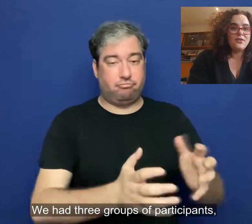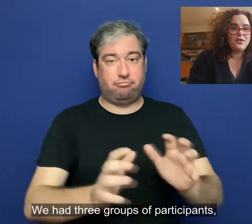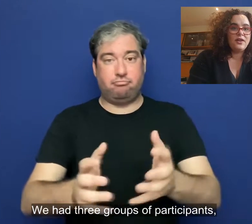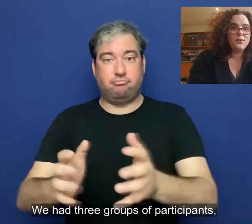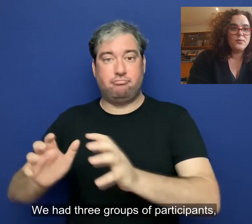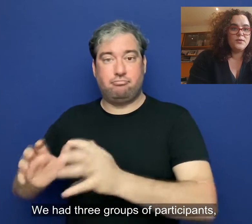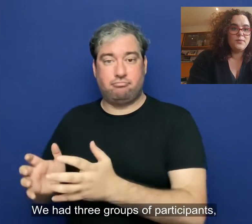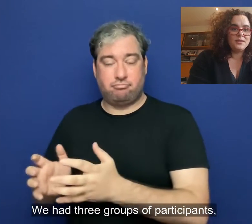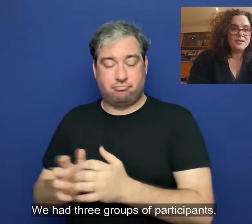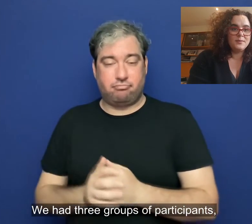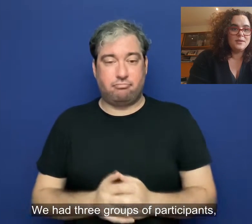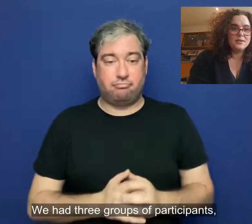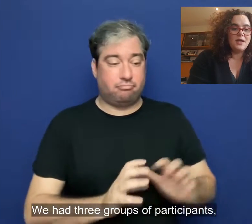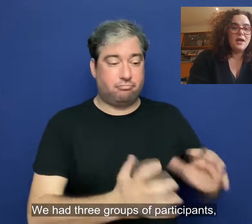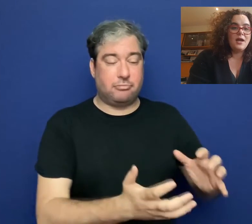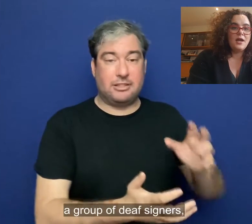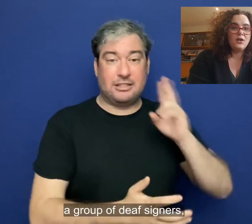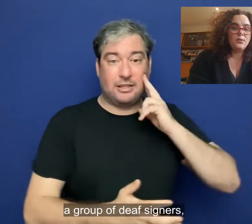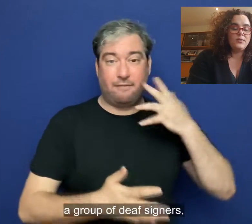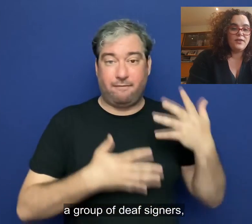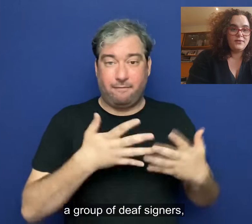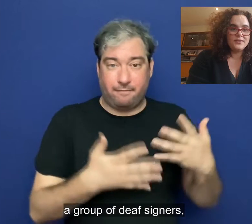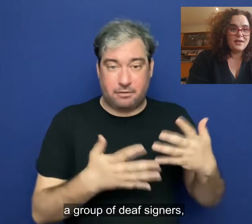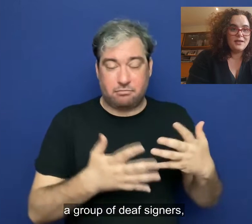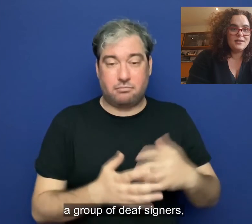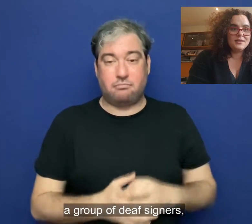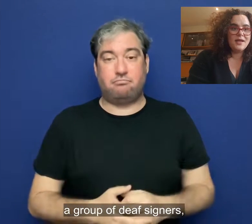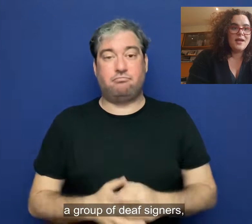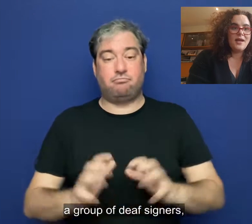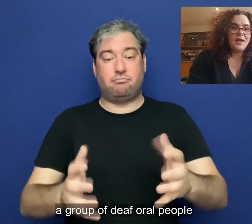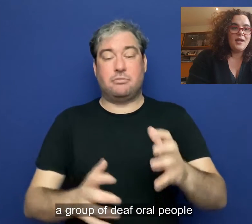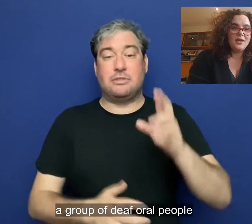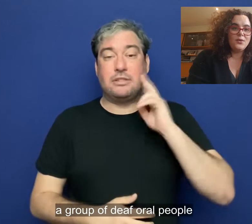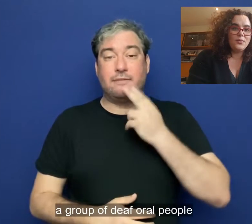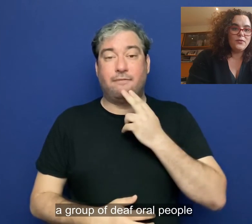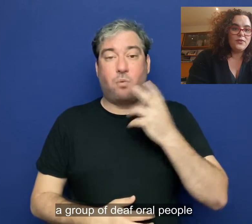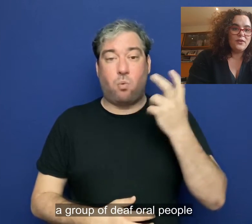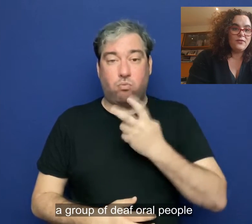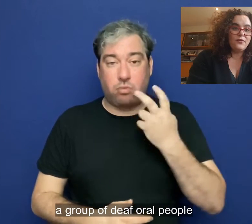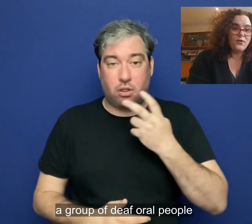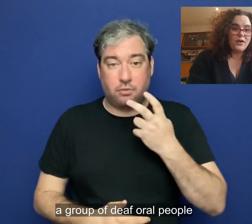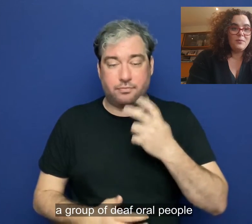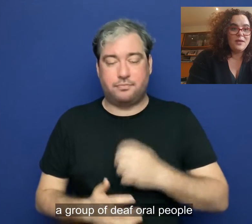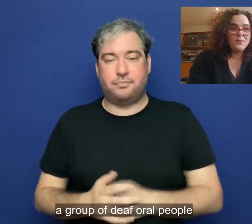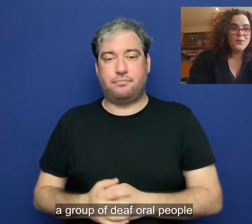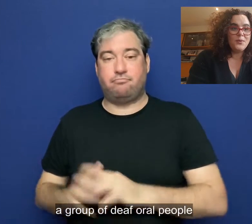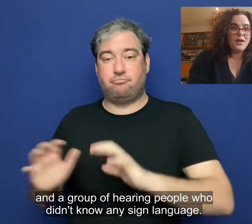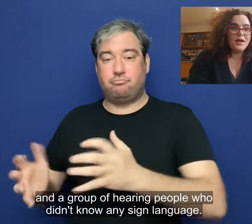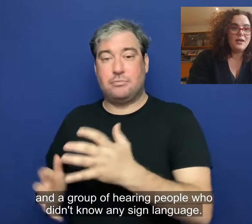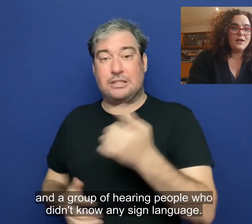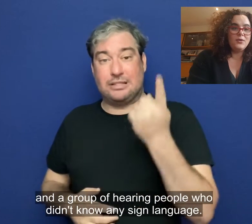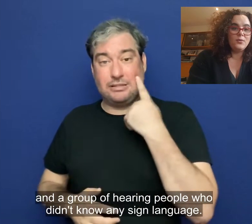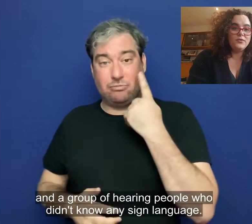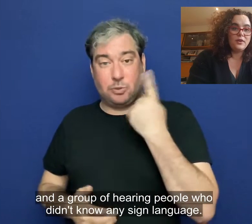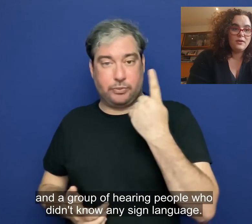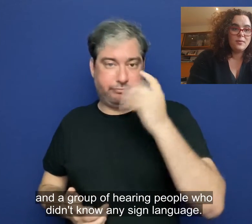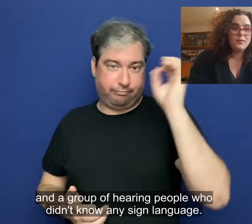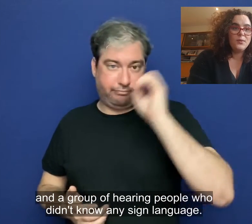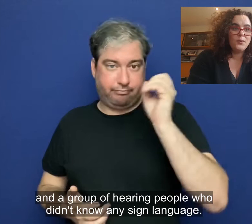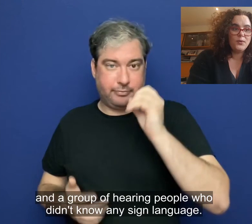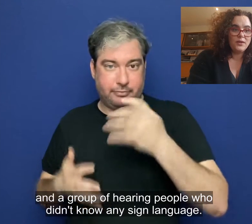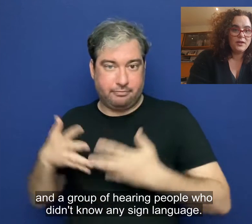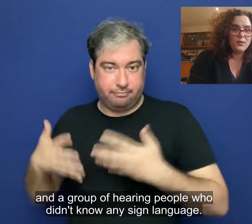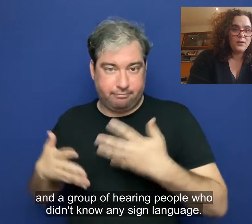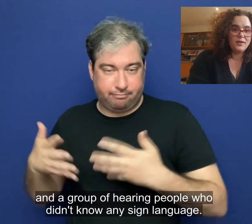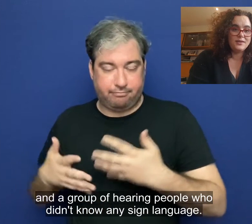we had three groups of participants: a group of deaf signers, a group of deaf oral people, and a group of hearing